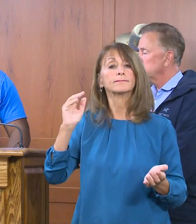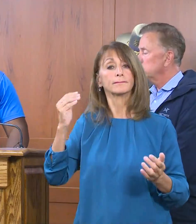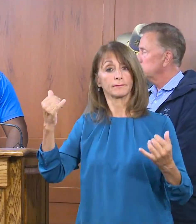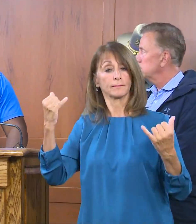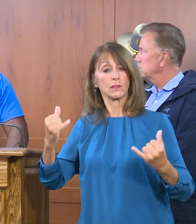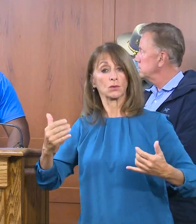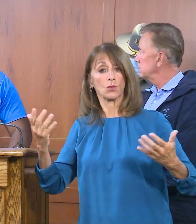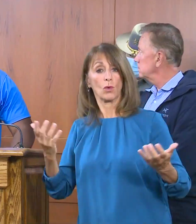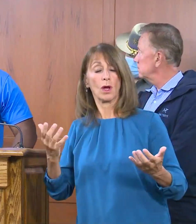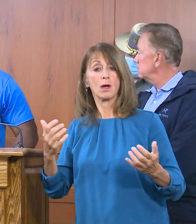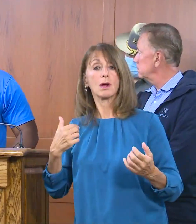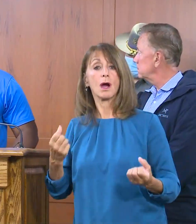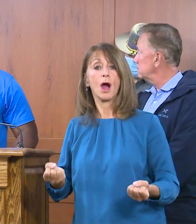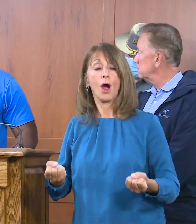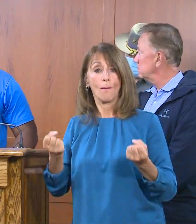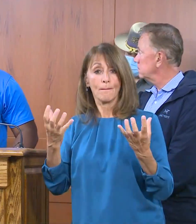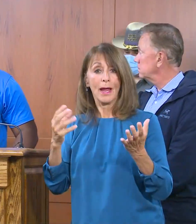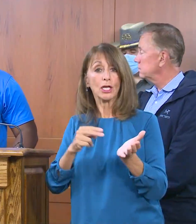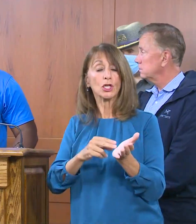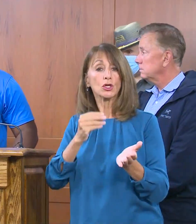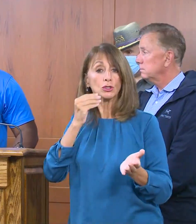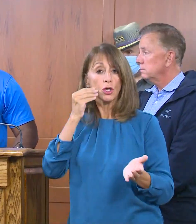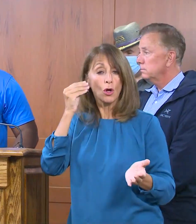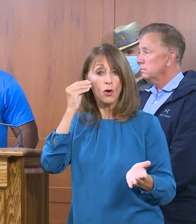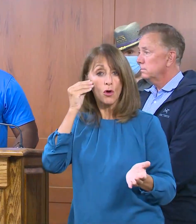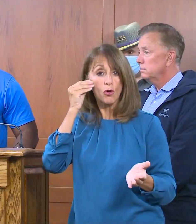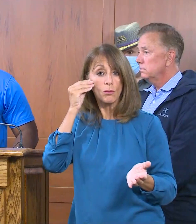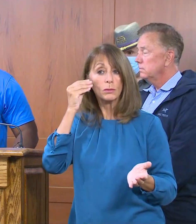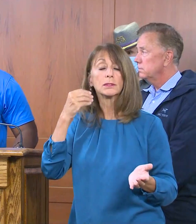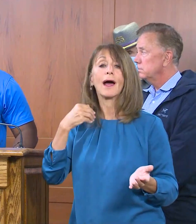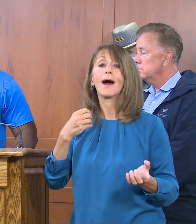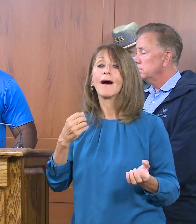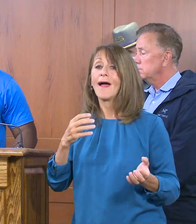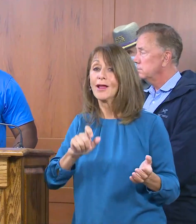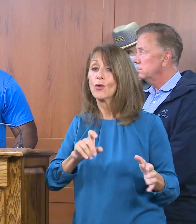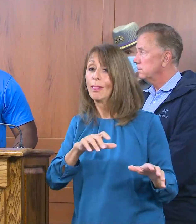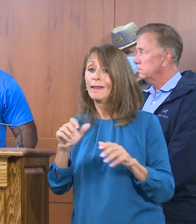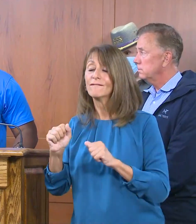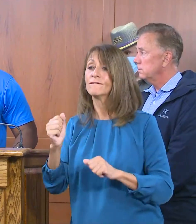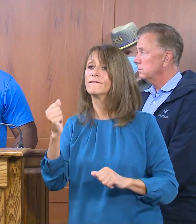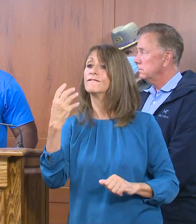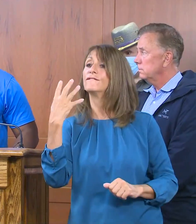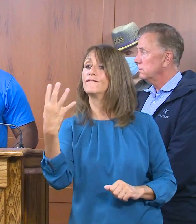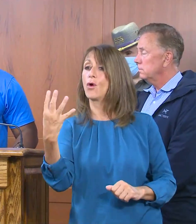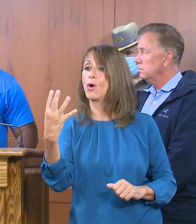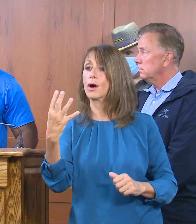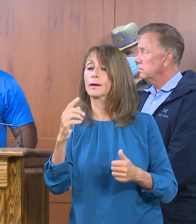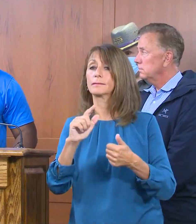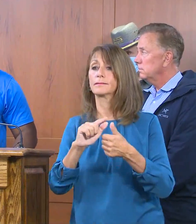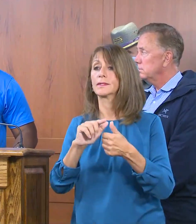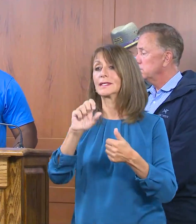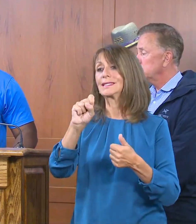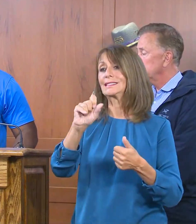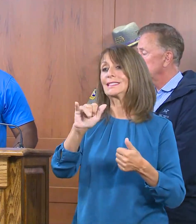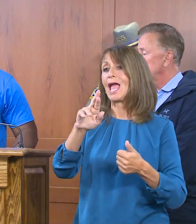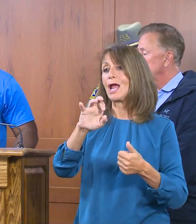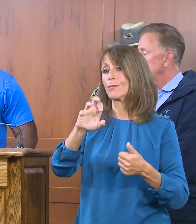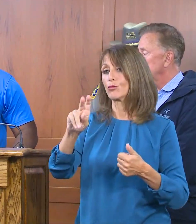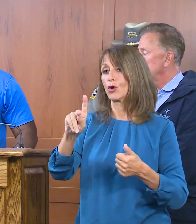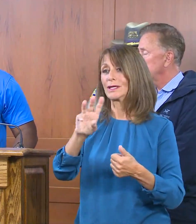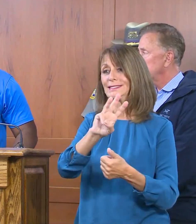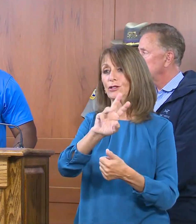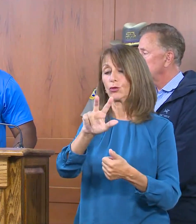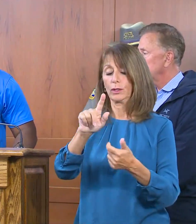we have four that did do evacuations. That's Apple of Saybrook. They had a census of